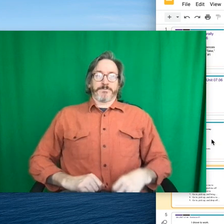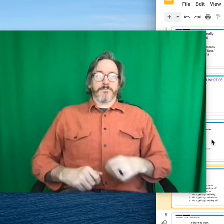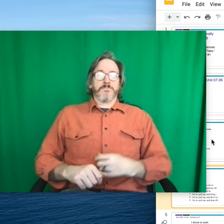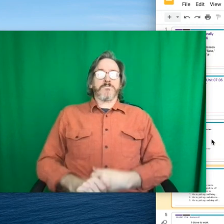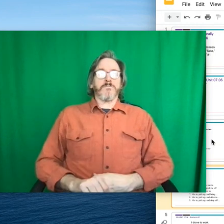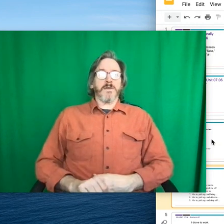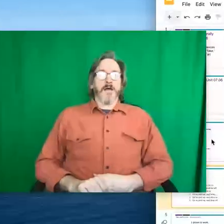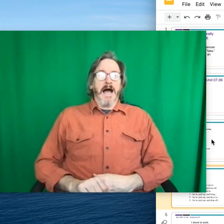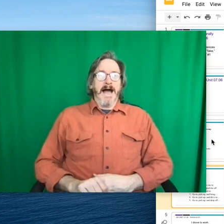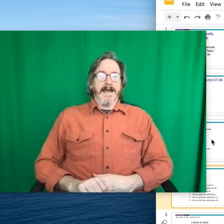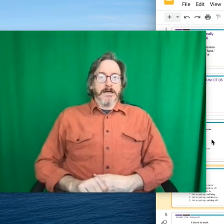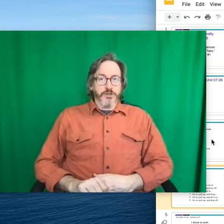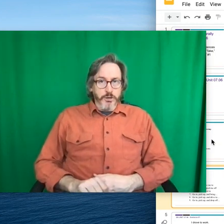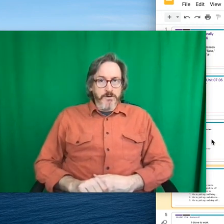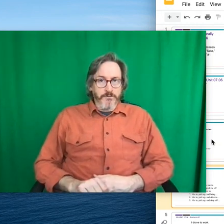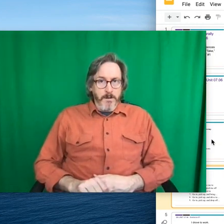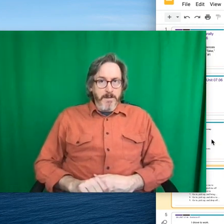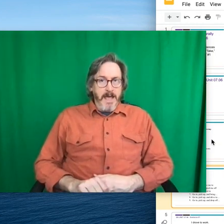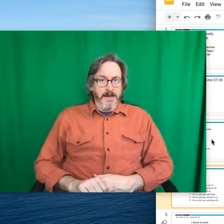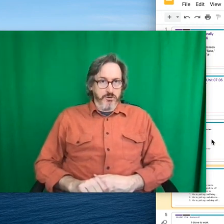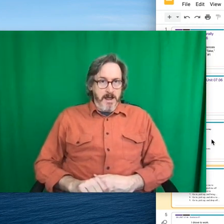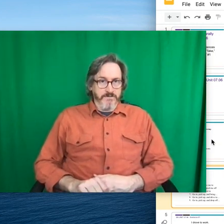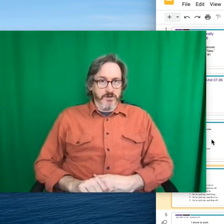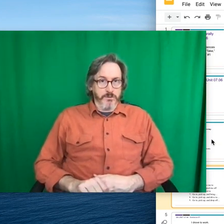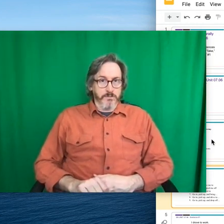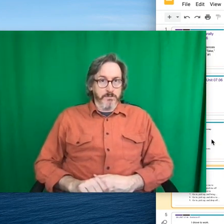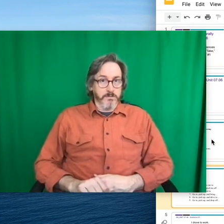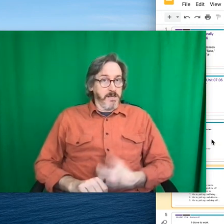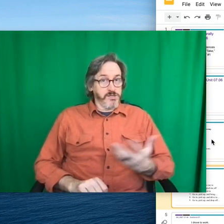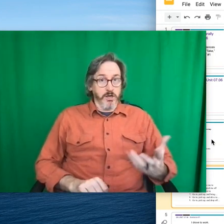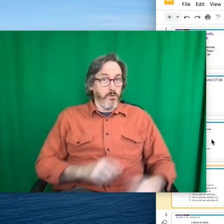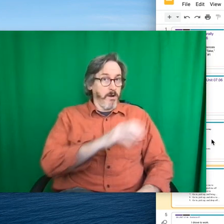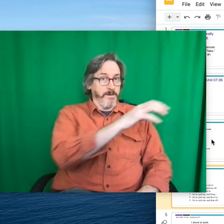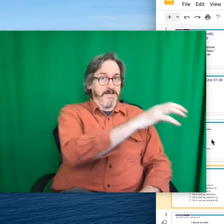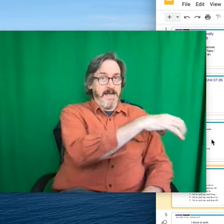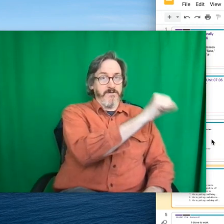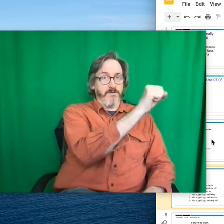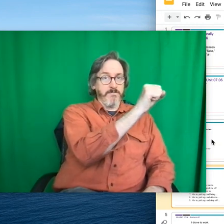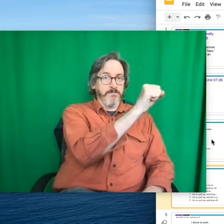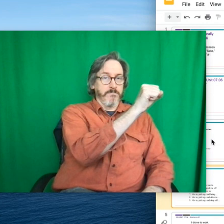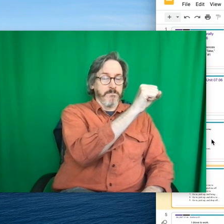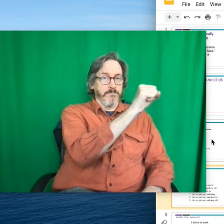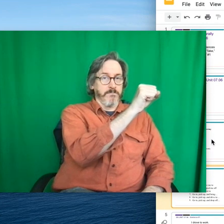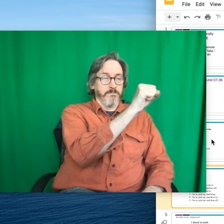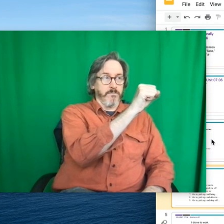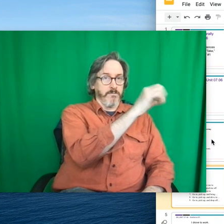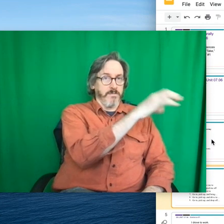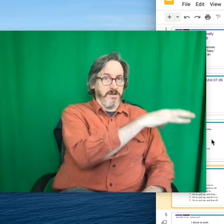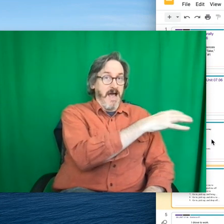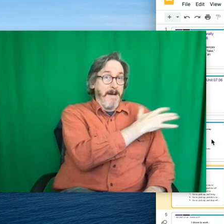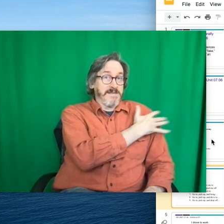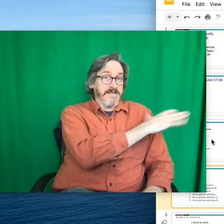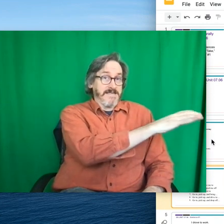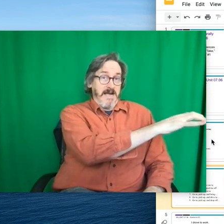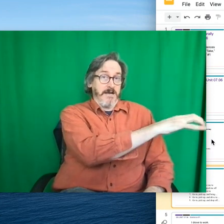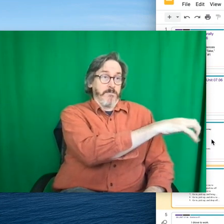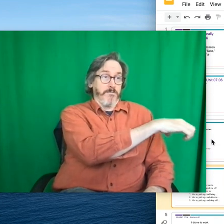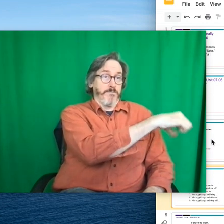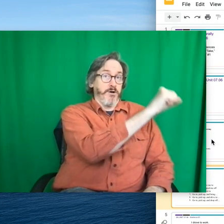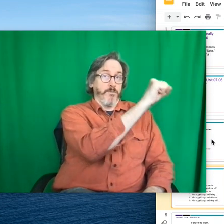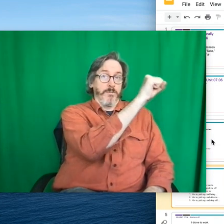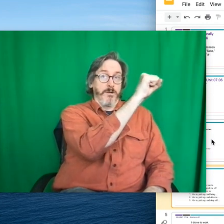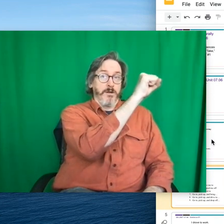So I took from and drive to. So why don't we take from the opposite